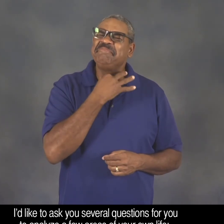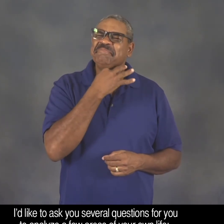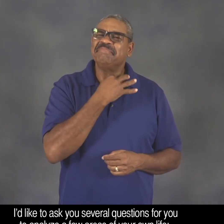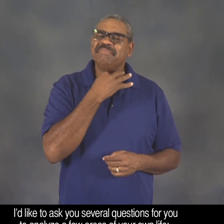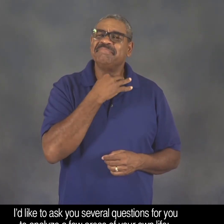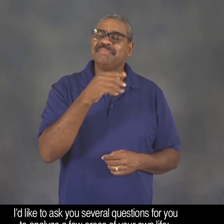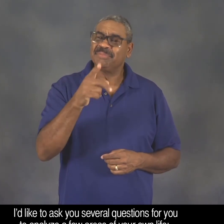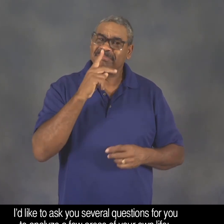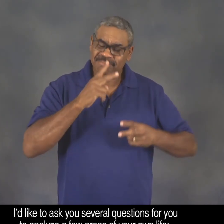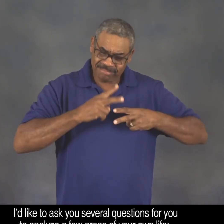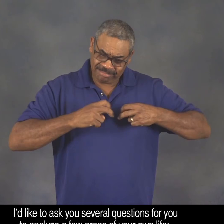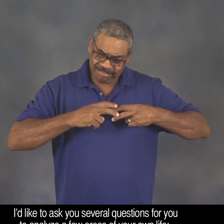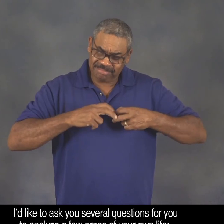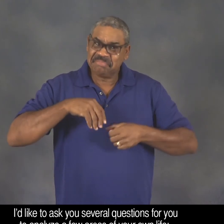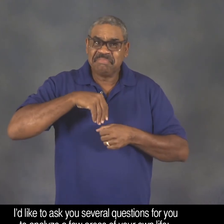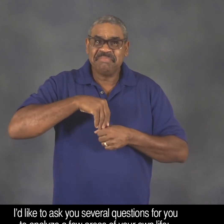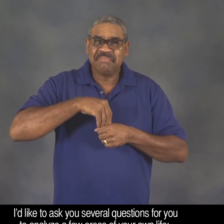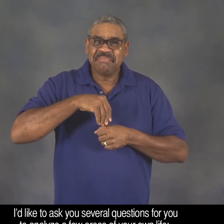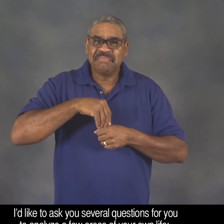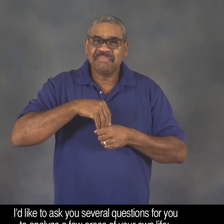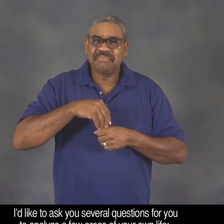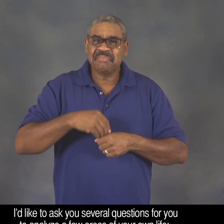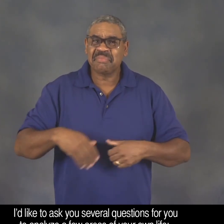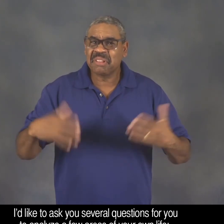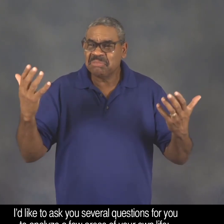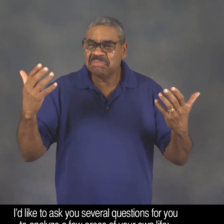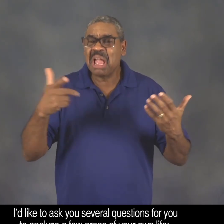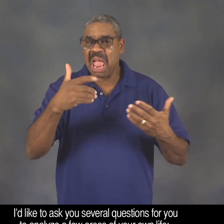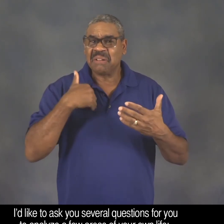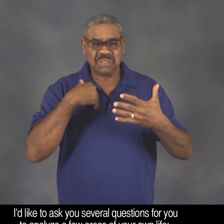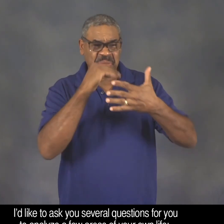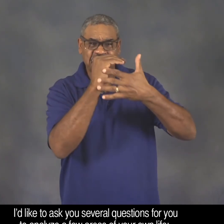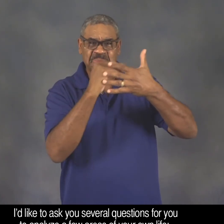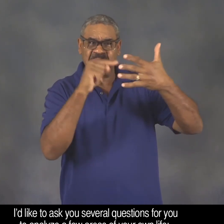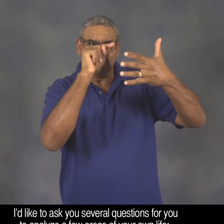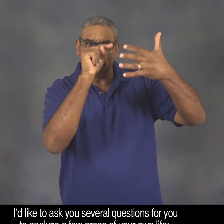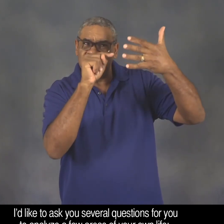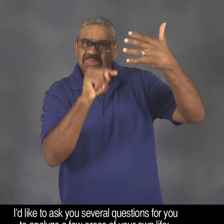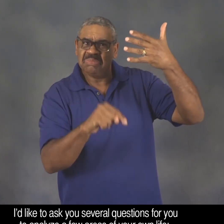I'd like to ask you several questions for you to analyze a few areas of your own life.